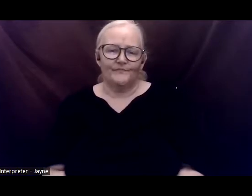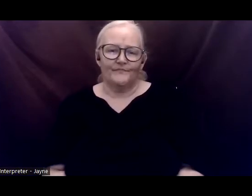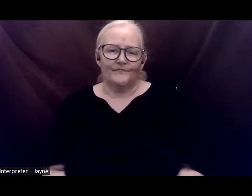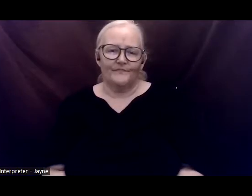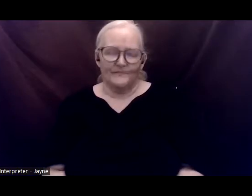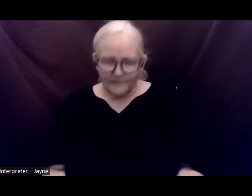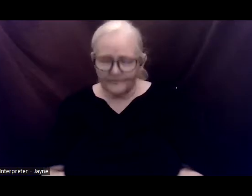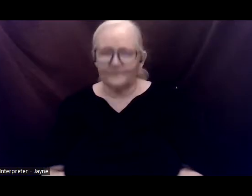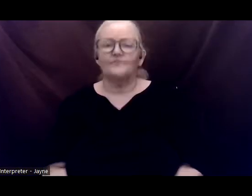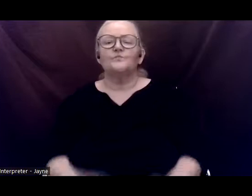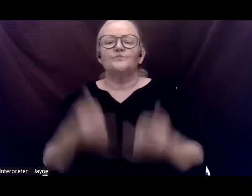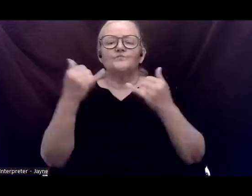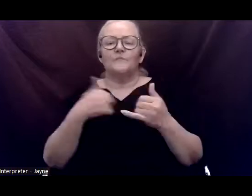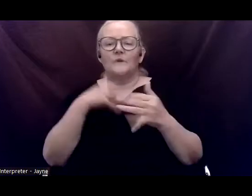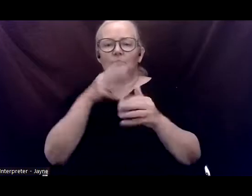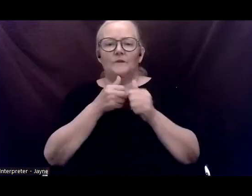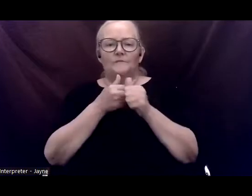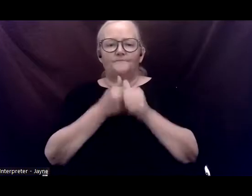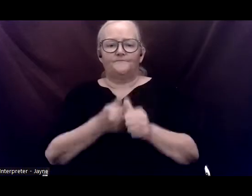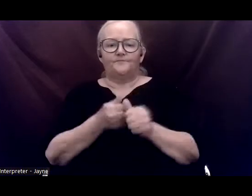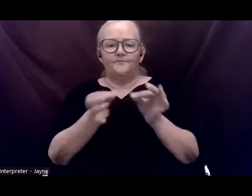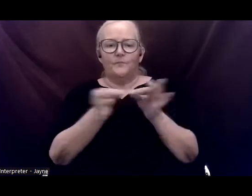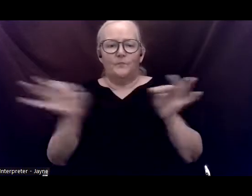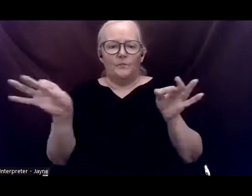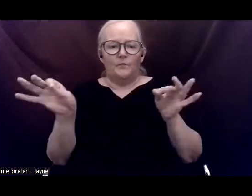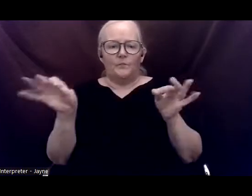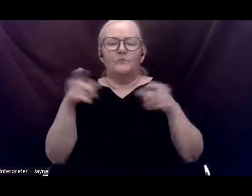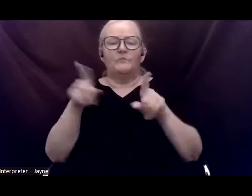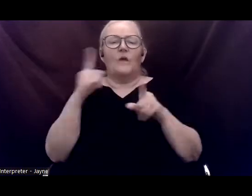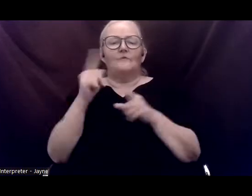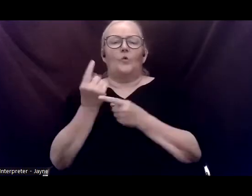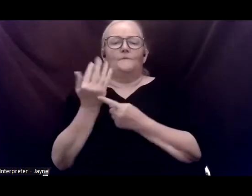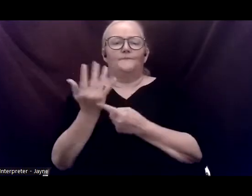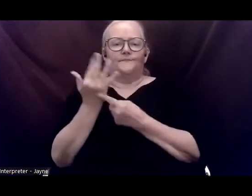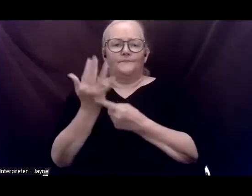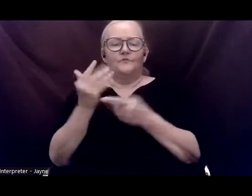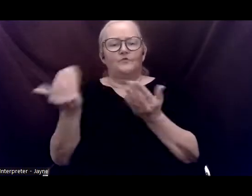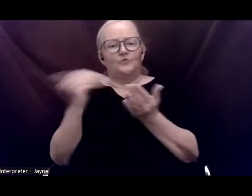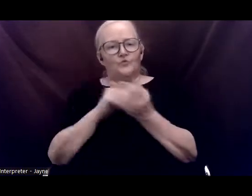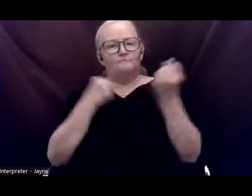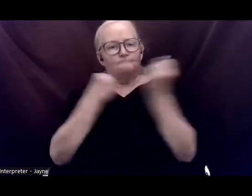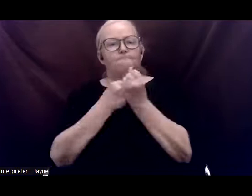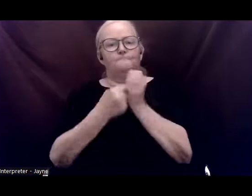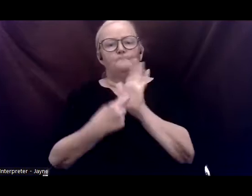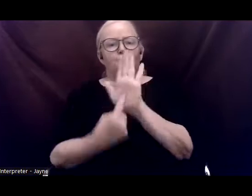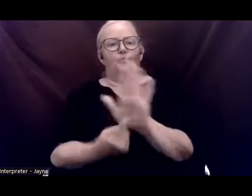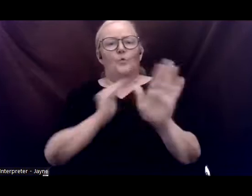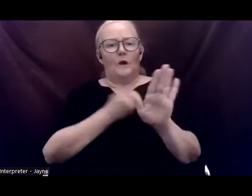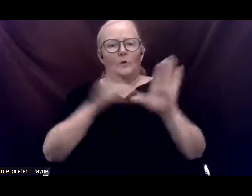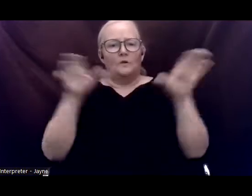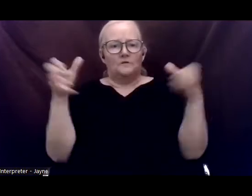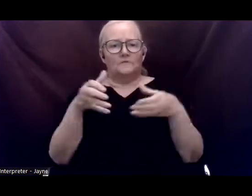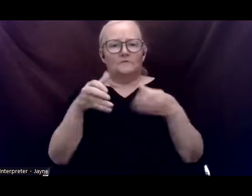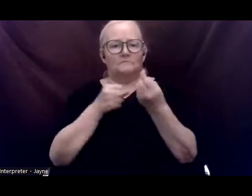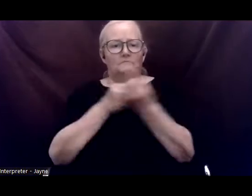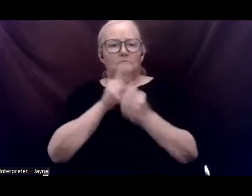Please join me in the words on the screen as we light our chalice and reaffirm our congregational commitment.